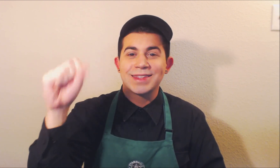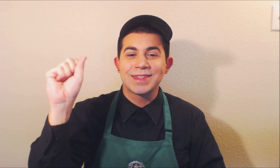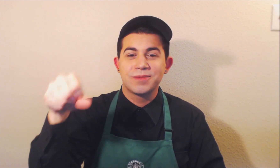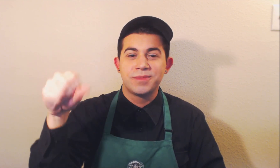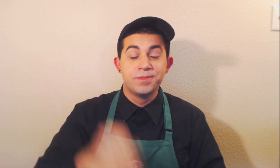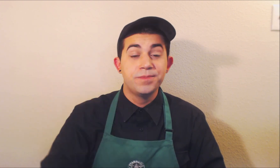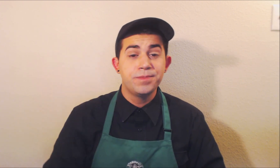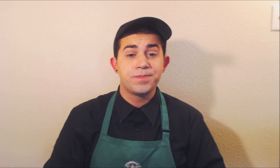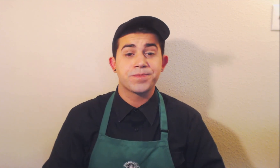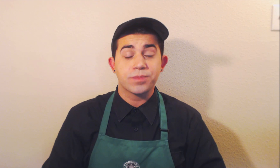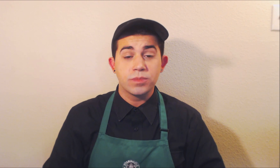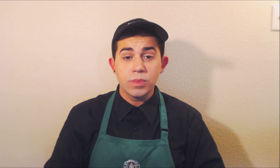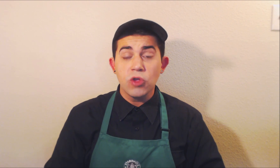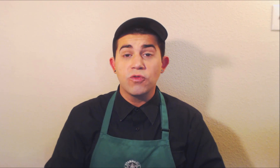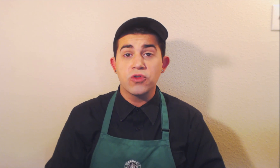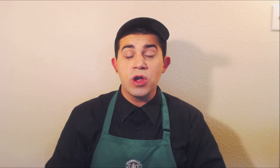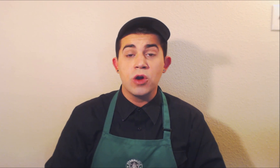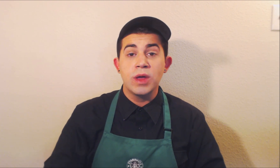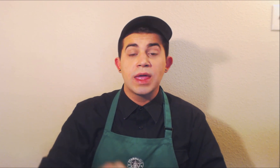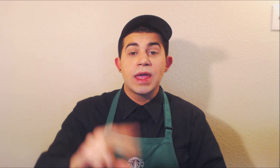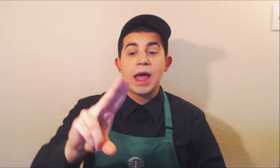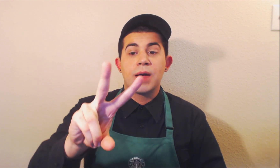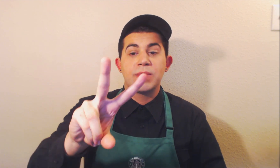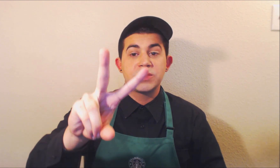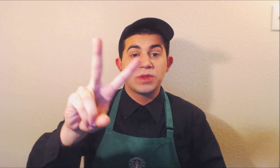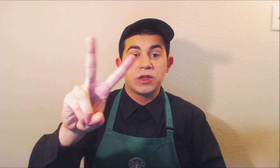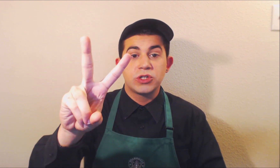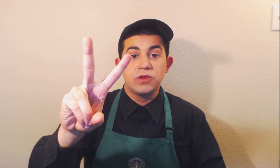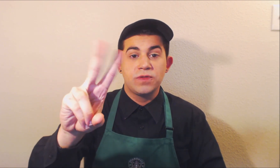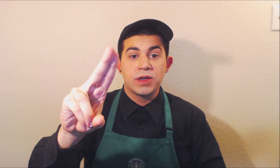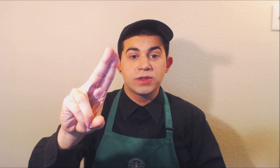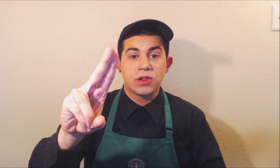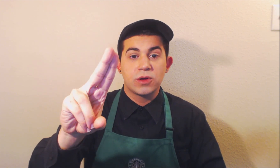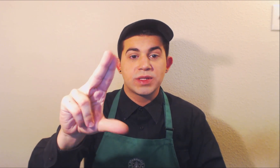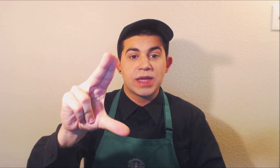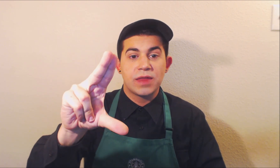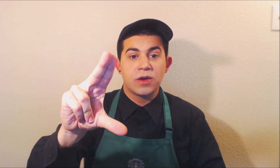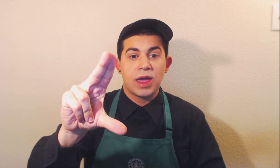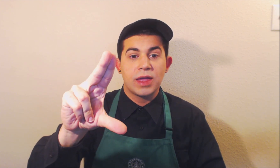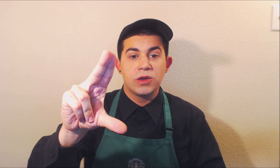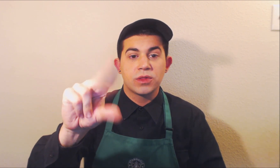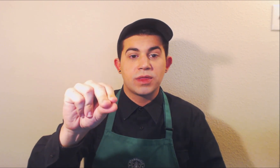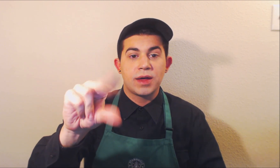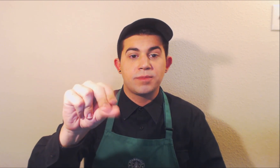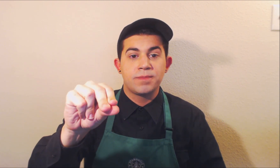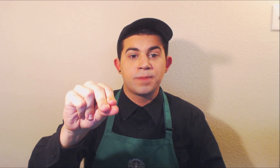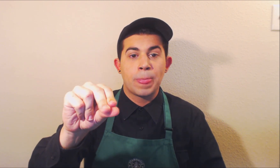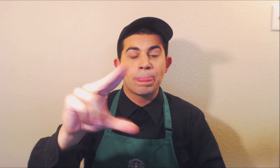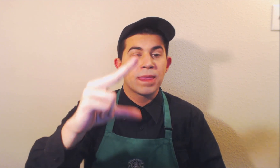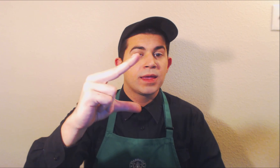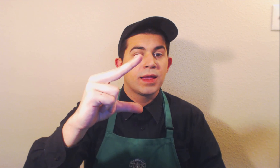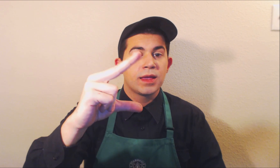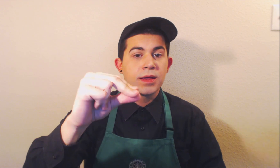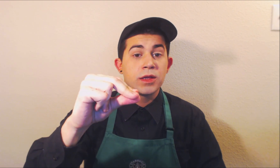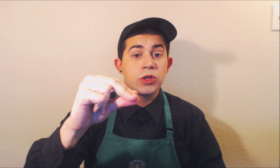yes. For no, it's with your two fingers closed together and your thumb.